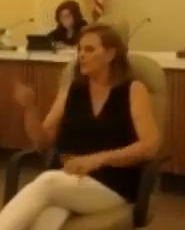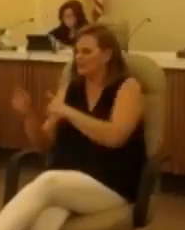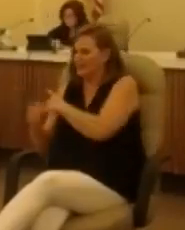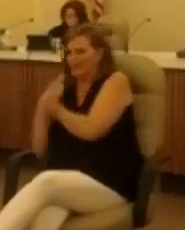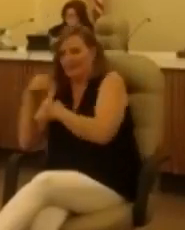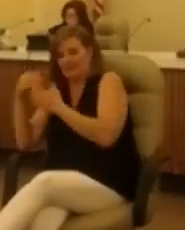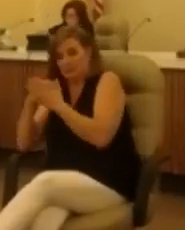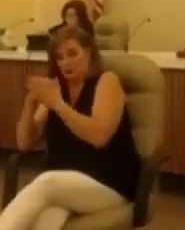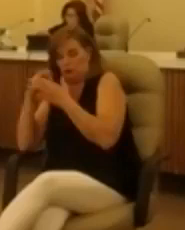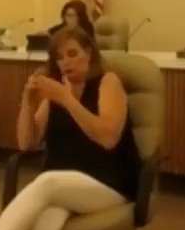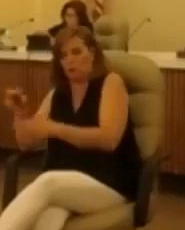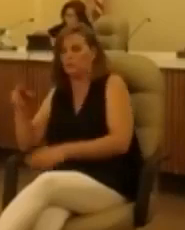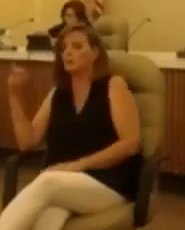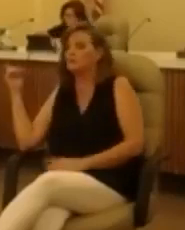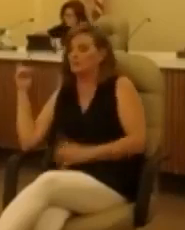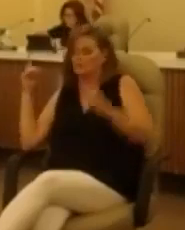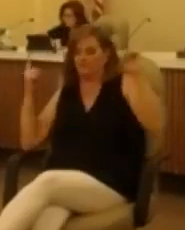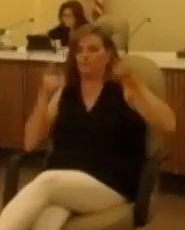new one for